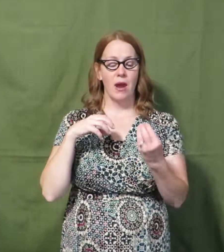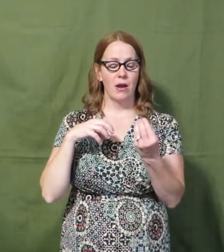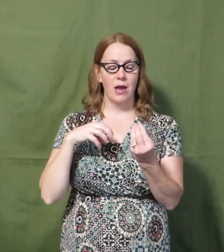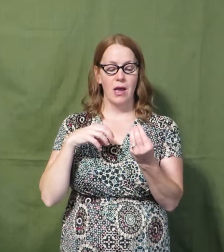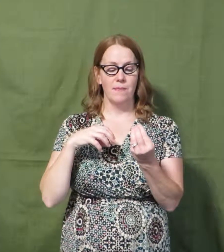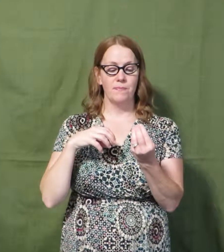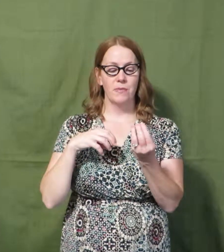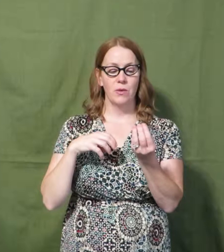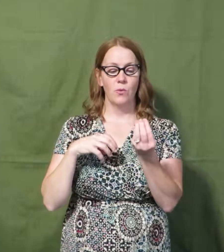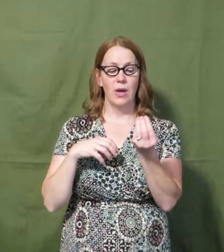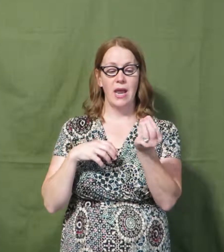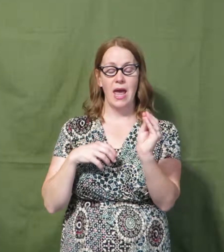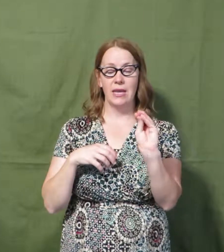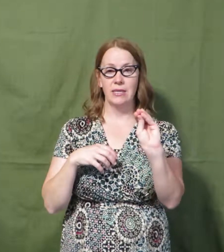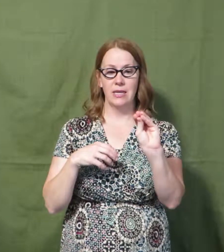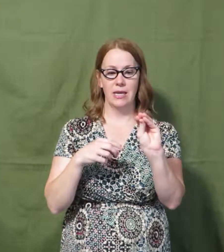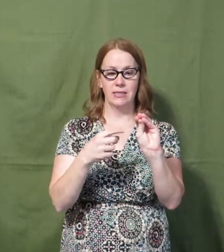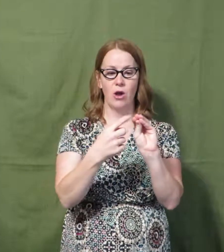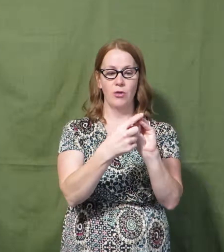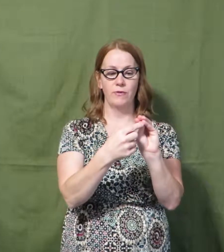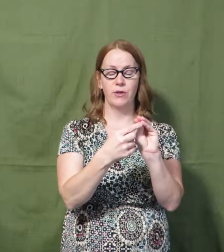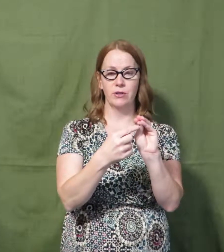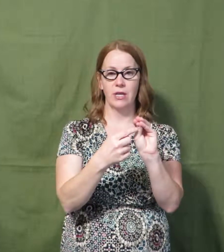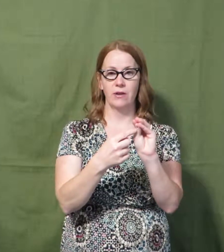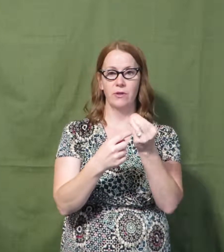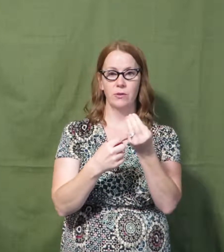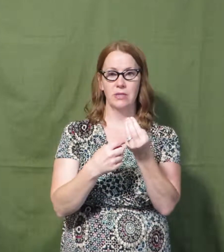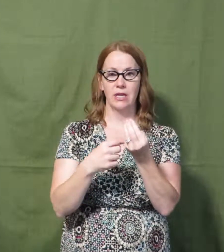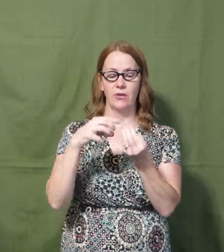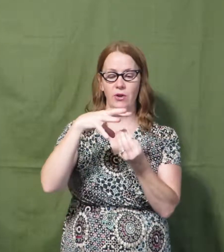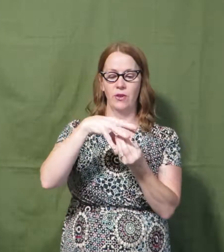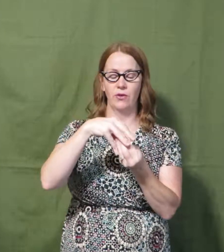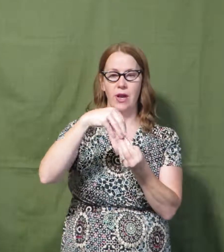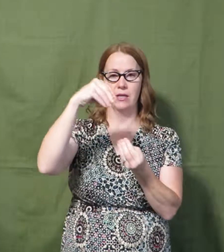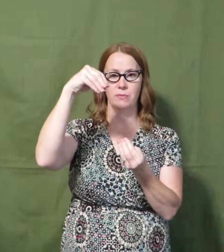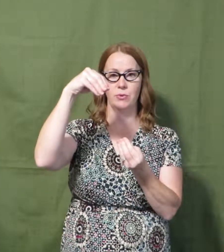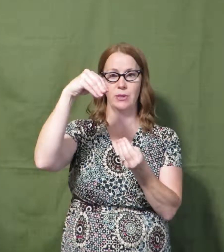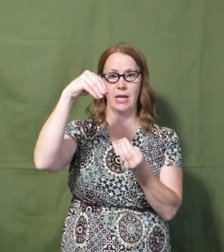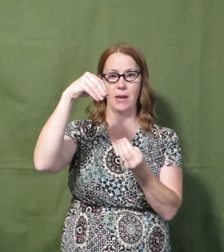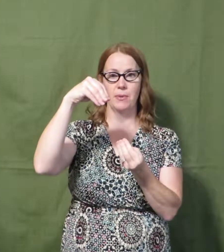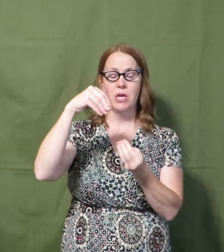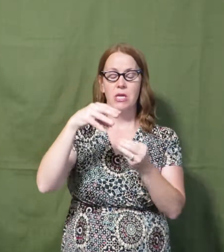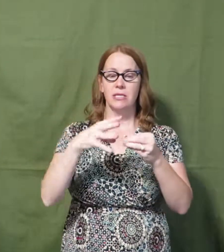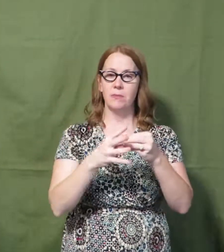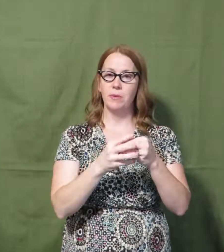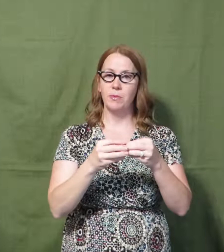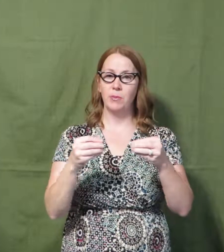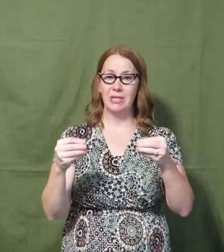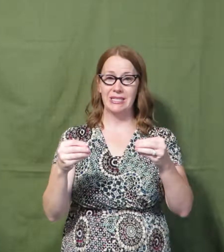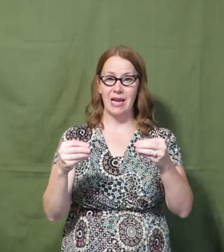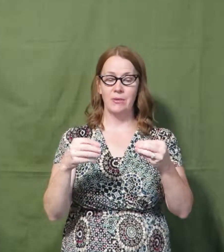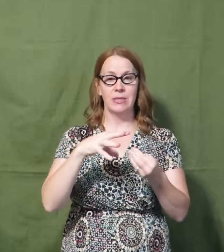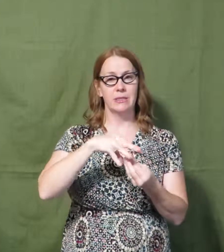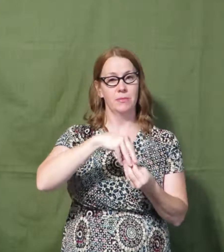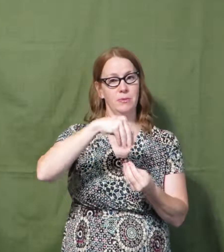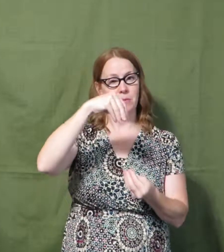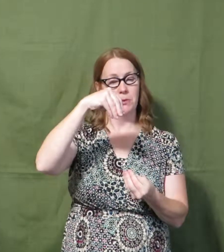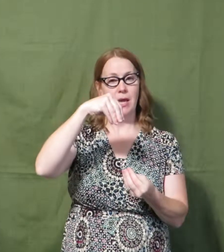Pear, one hand has got all the fingers kind of close together, the other hand is pulling up. Some people pull it sideways, some people pull it